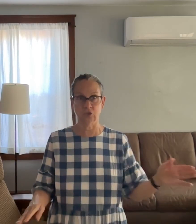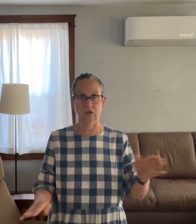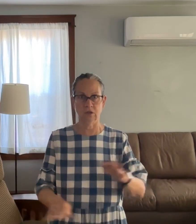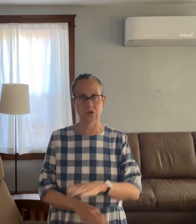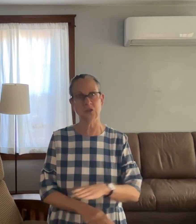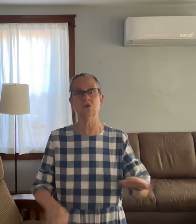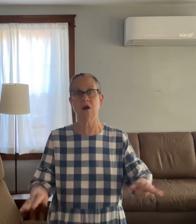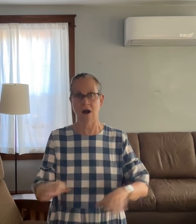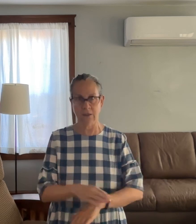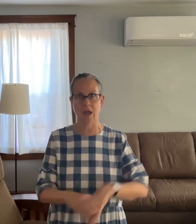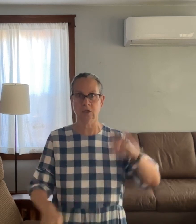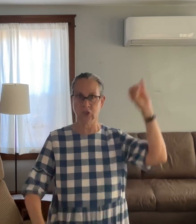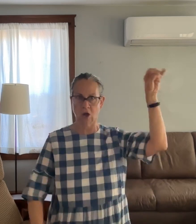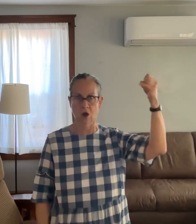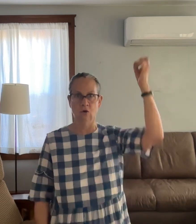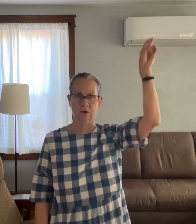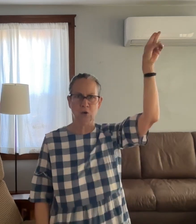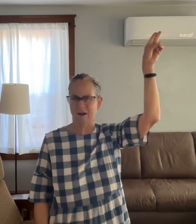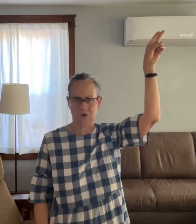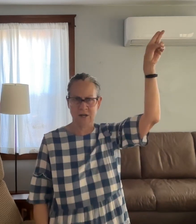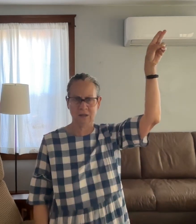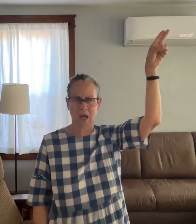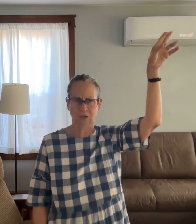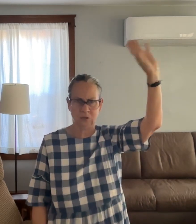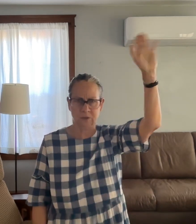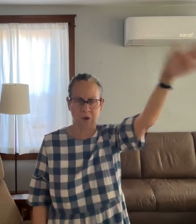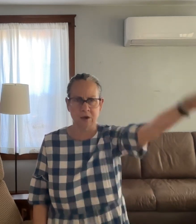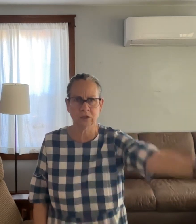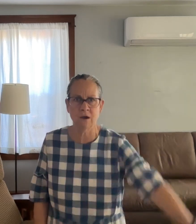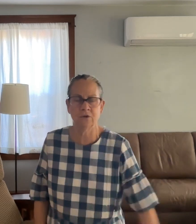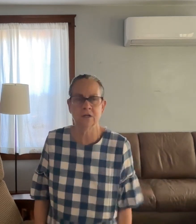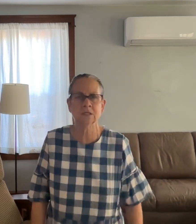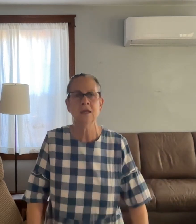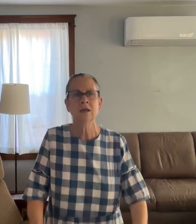doing, there's no God like Jehovah, whoever it is, altos, sopranos, whoever it is.